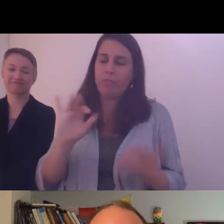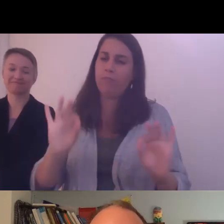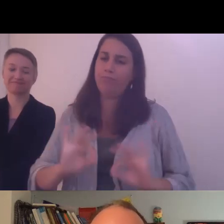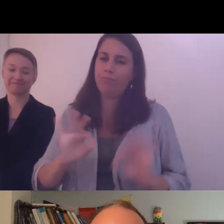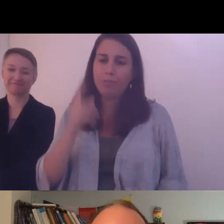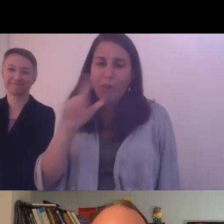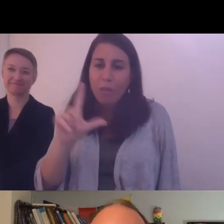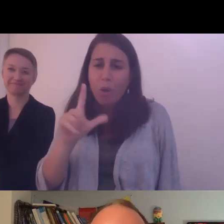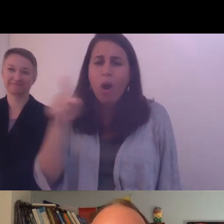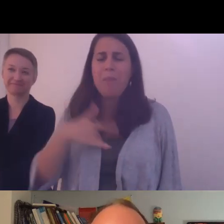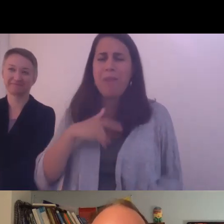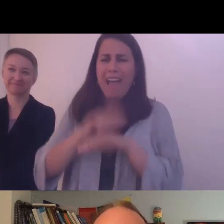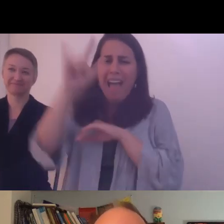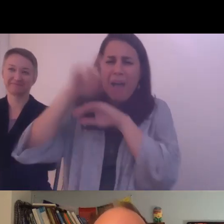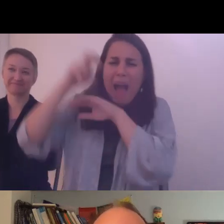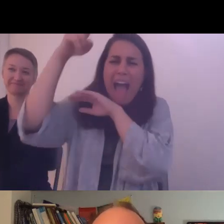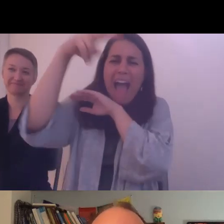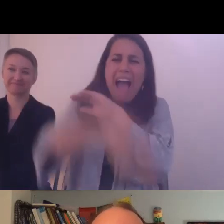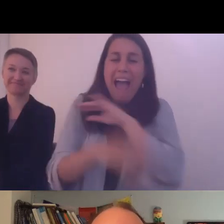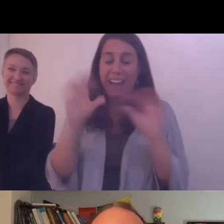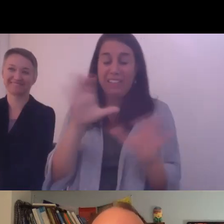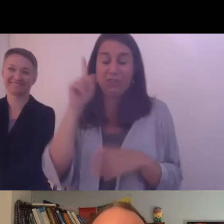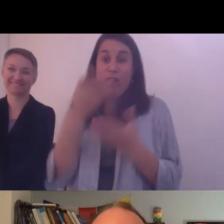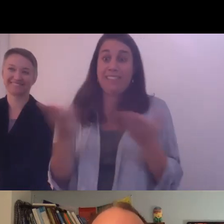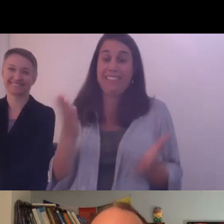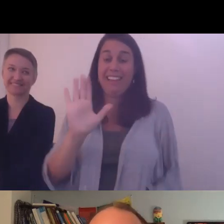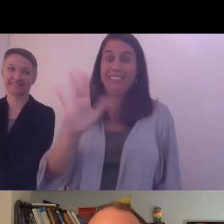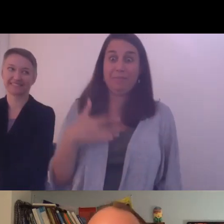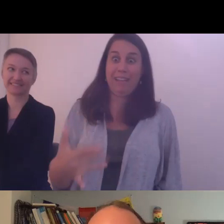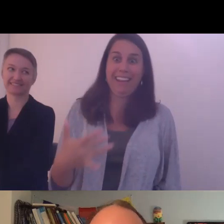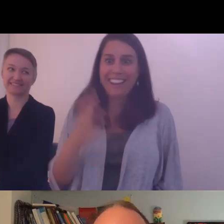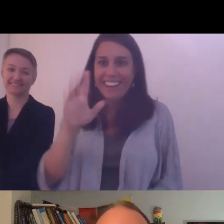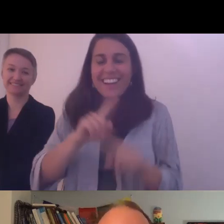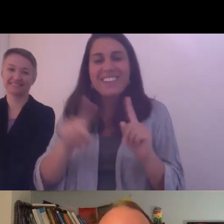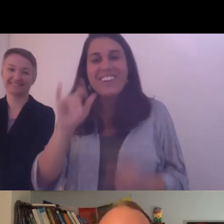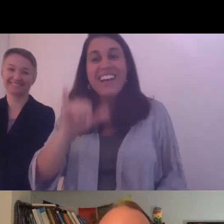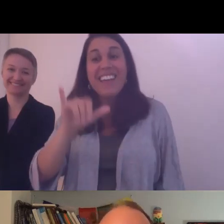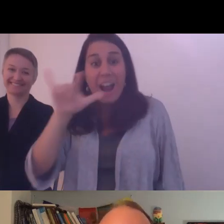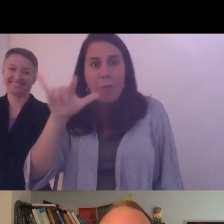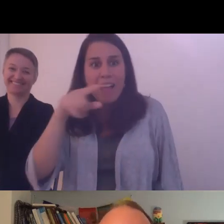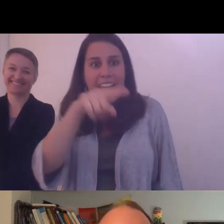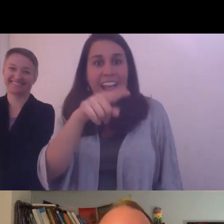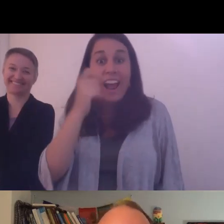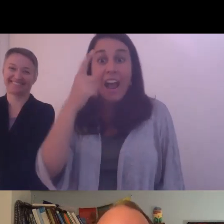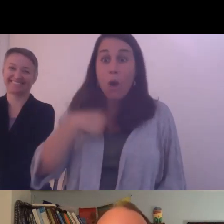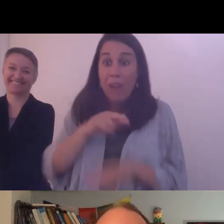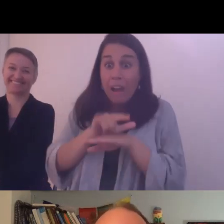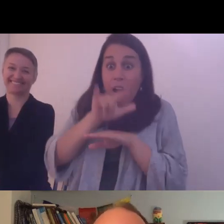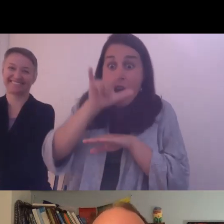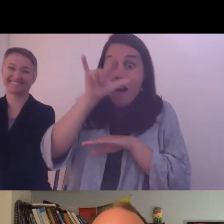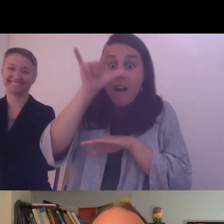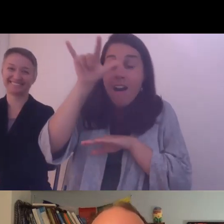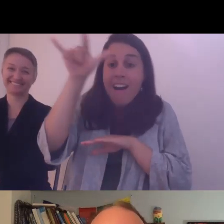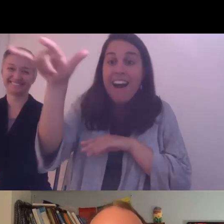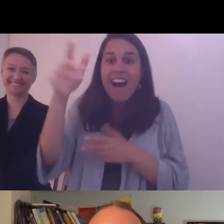mountain sides or whatever else he does. But this airplane, I think Jackie was holding the door as we were flying in the air. You